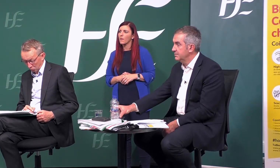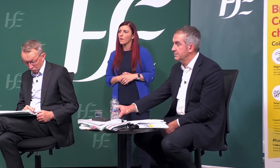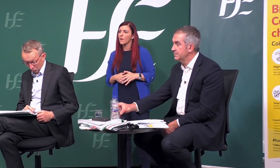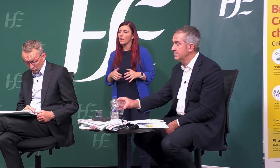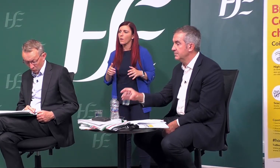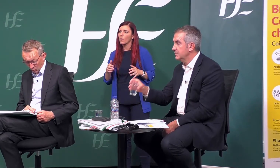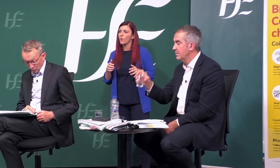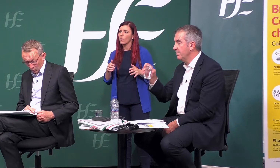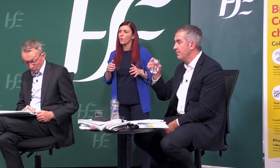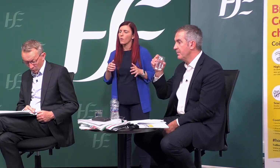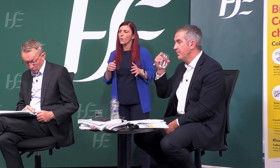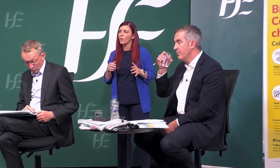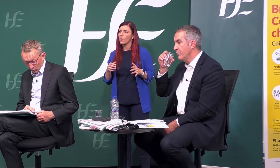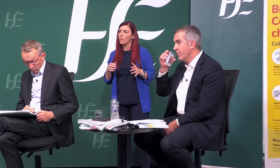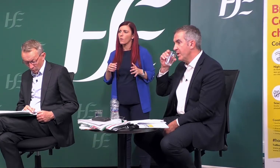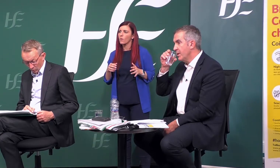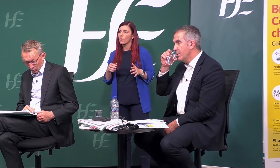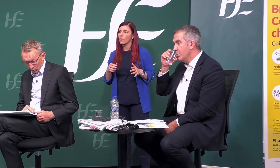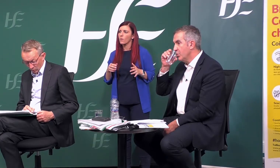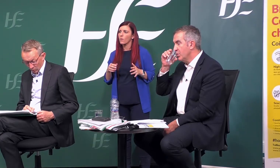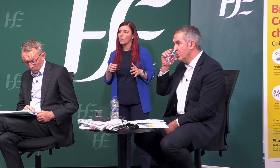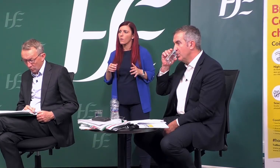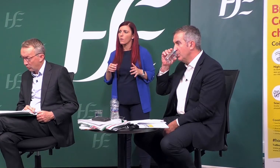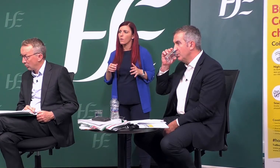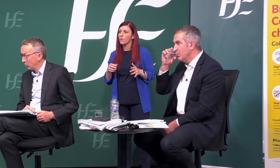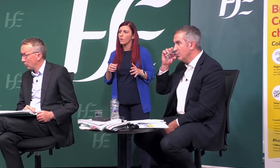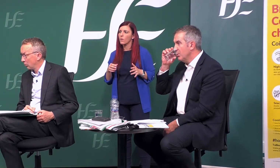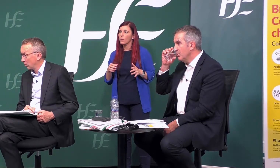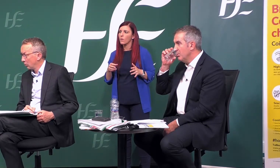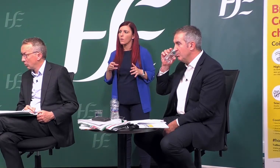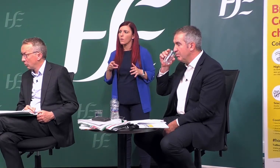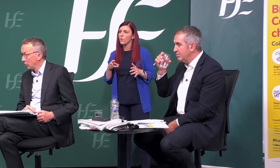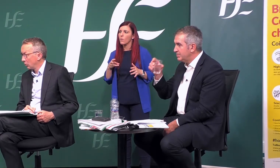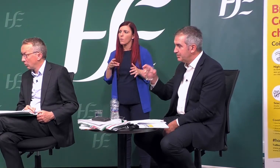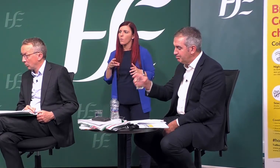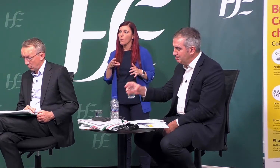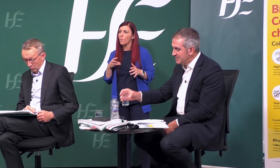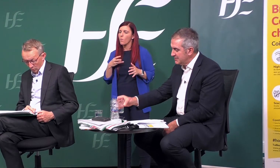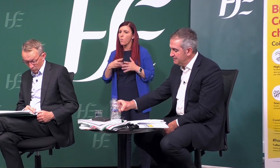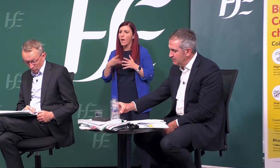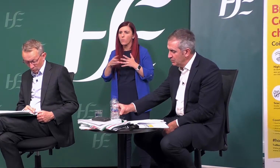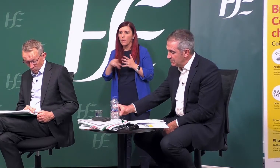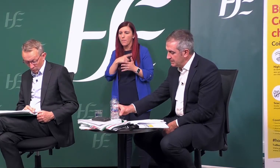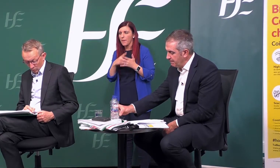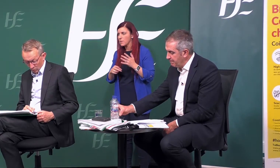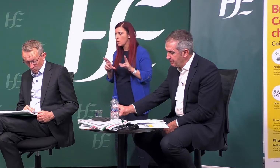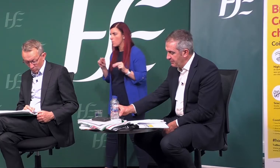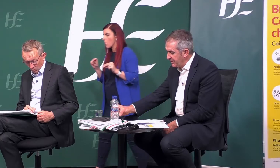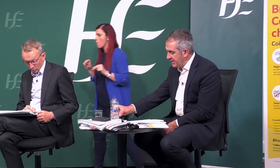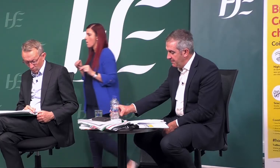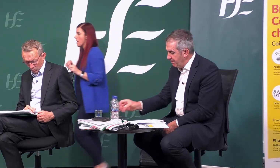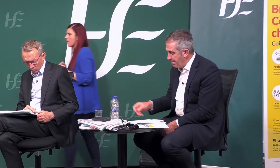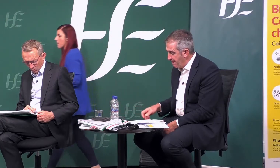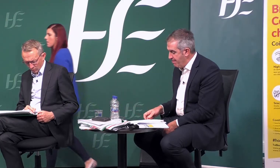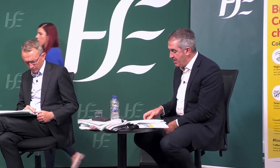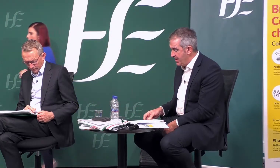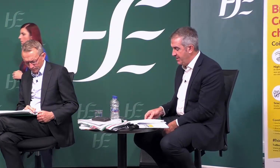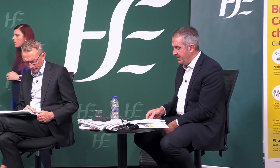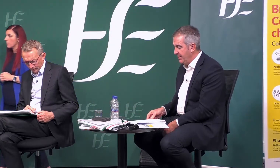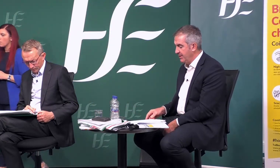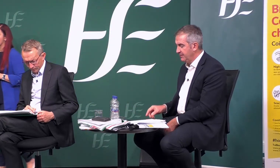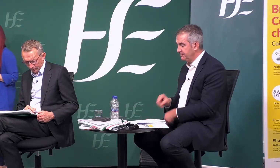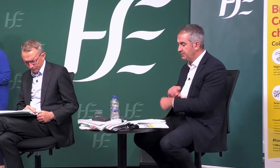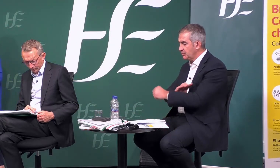of September? And do we expect more to be cancelled in a few weeks' time, coming months? A number, so we know that we've about 21 hospitals that have